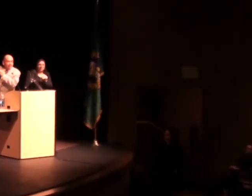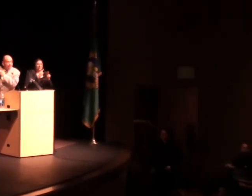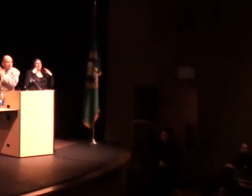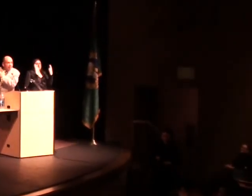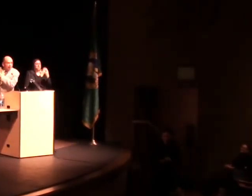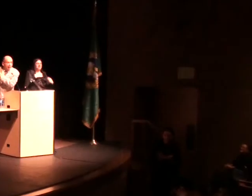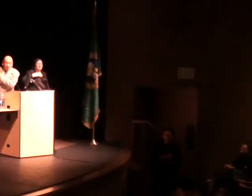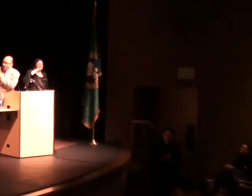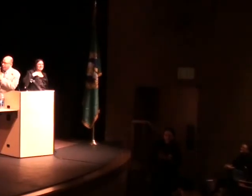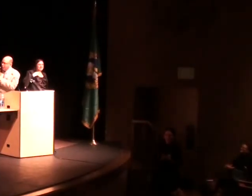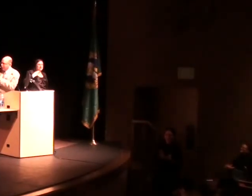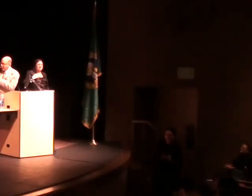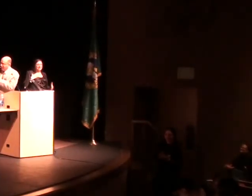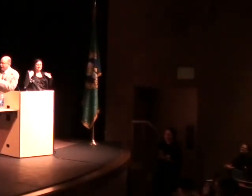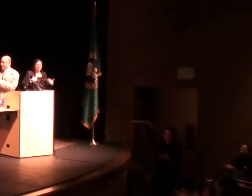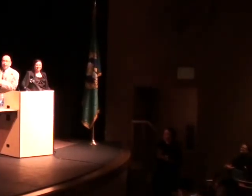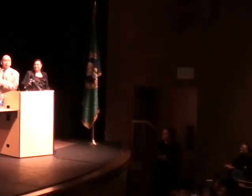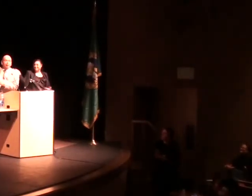teacher.